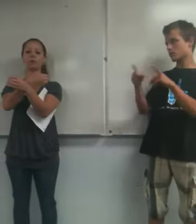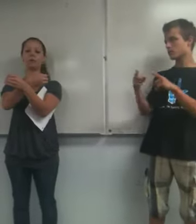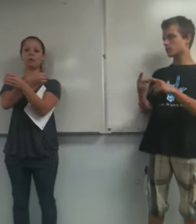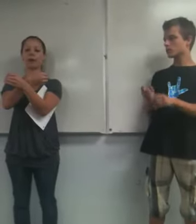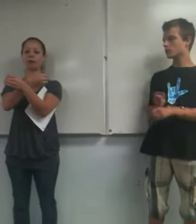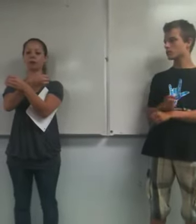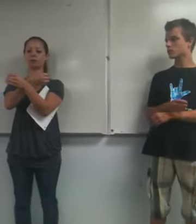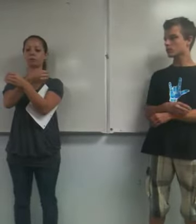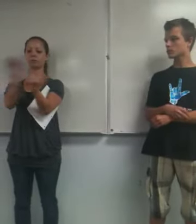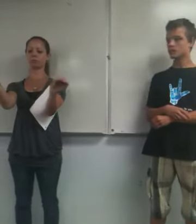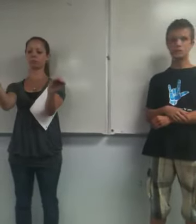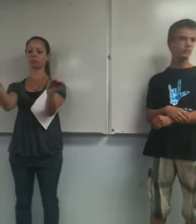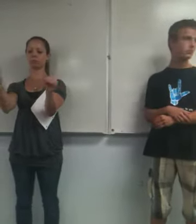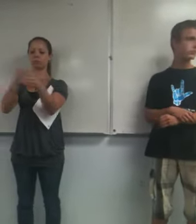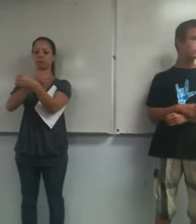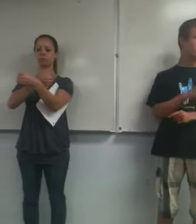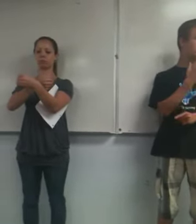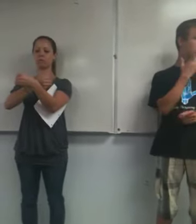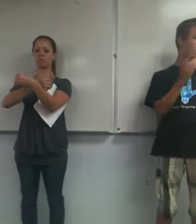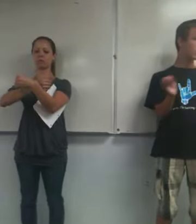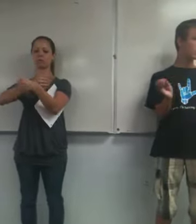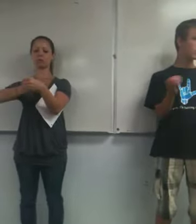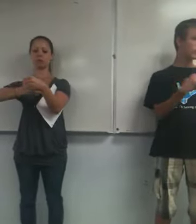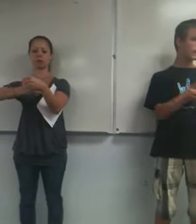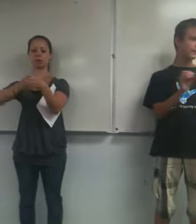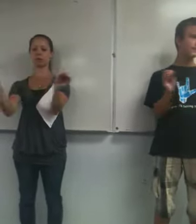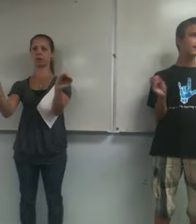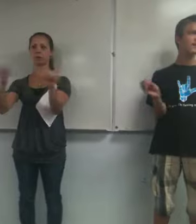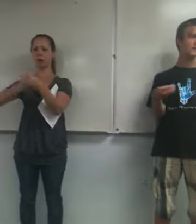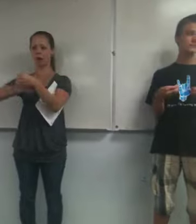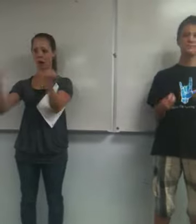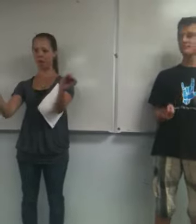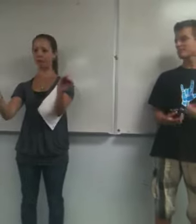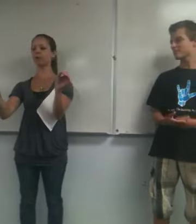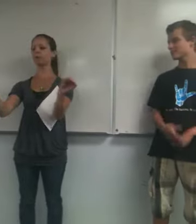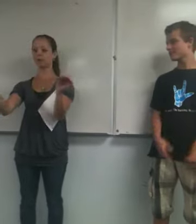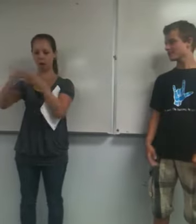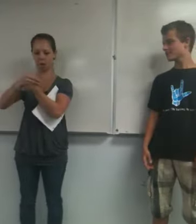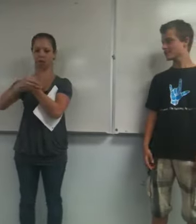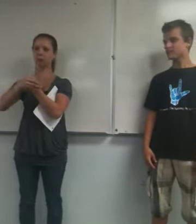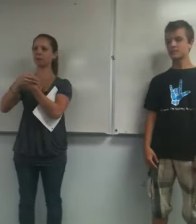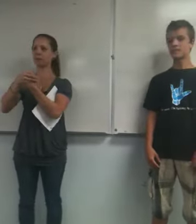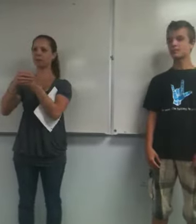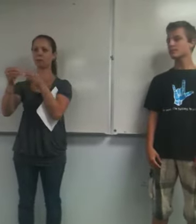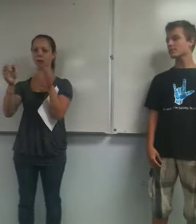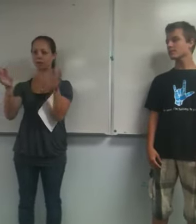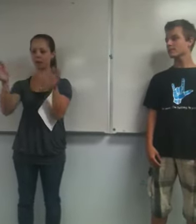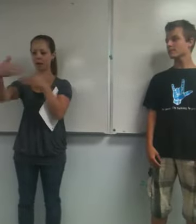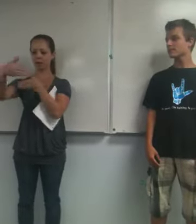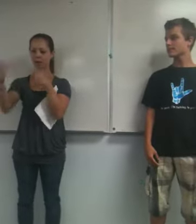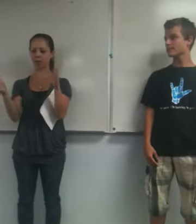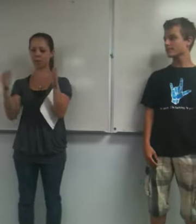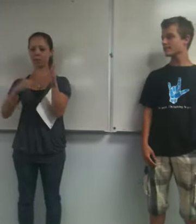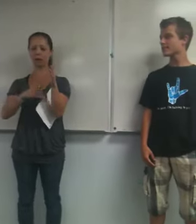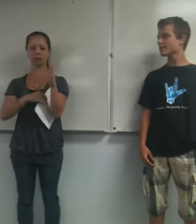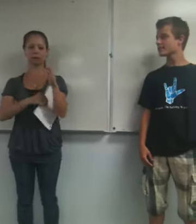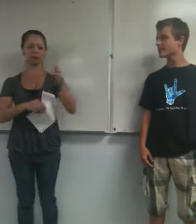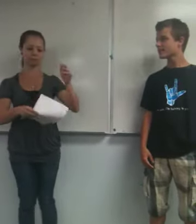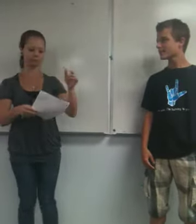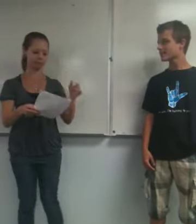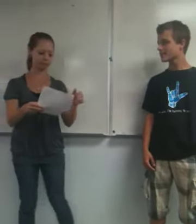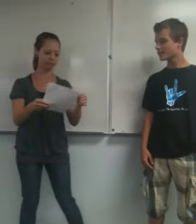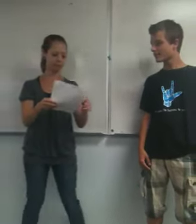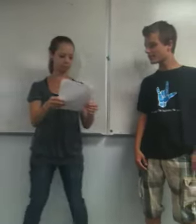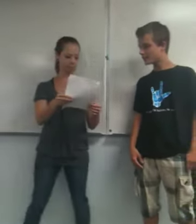Or you could do it backwards, which confuses me. Office, office, as long as it kind of looks like a